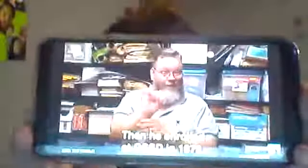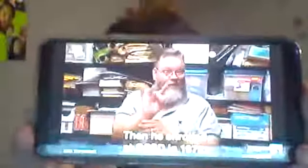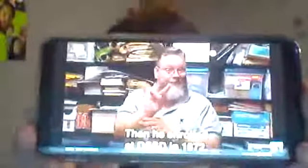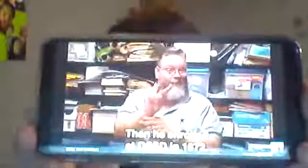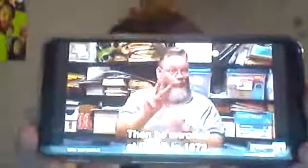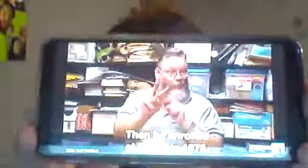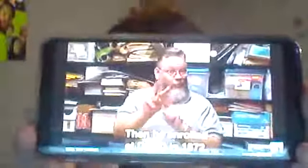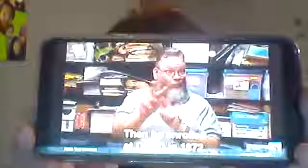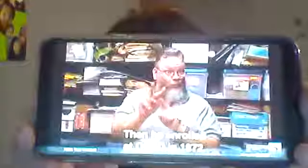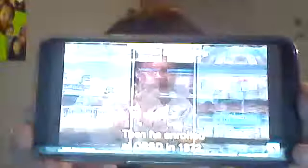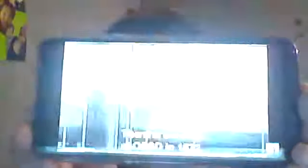Baby,